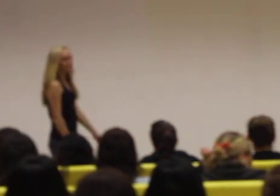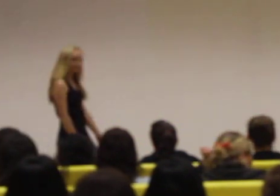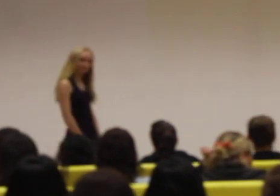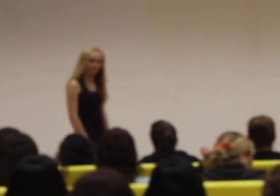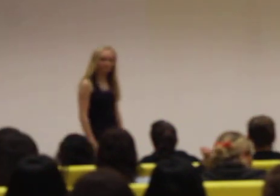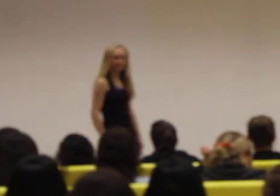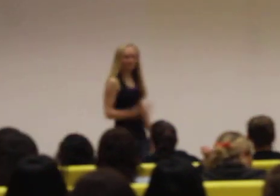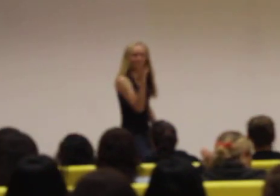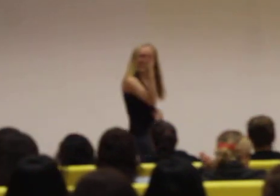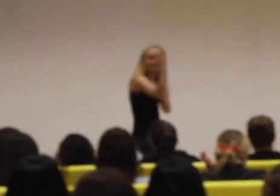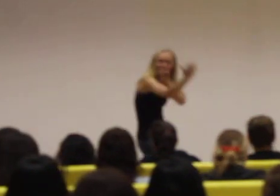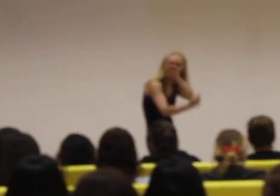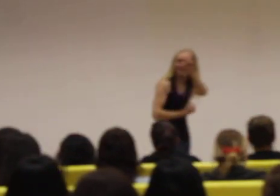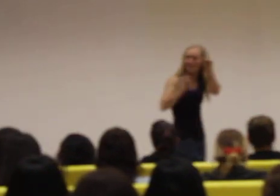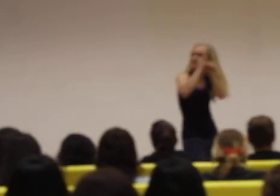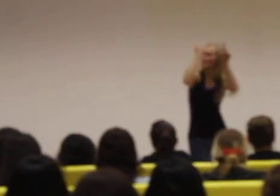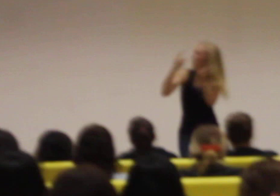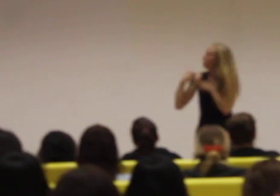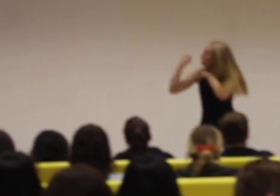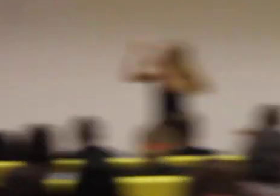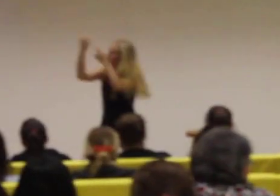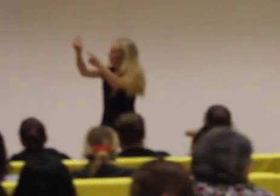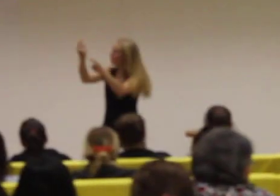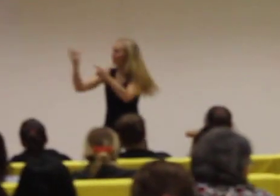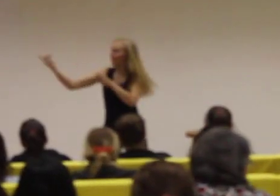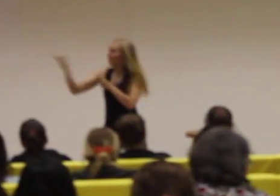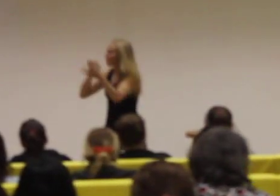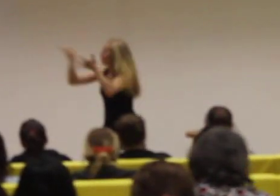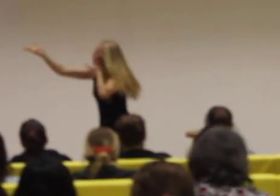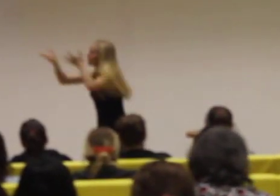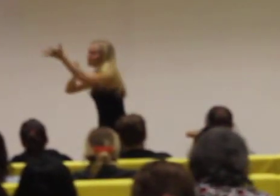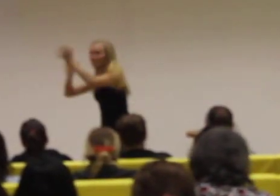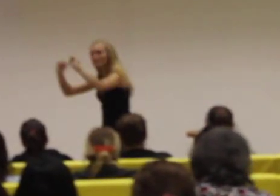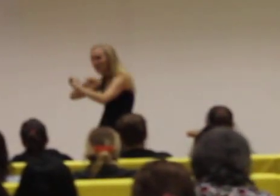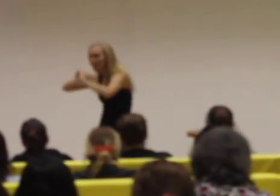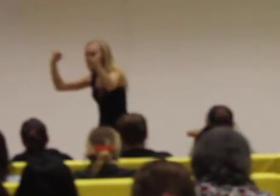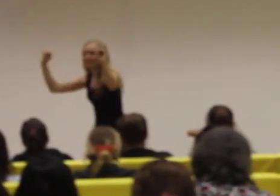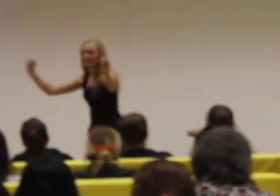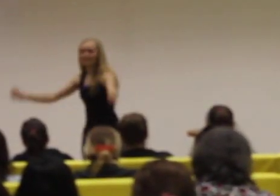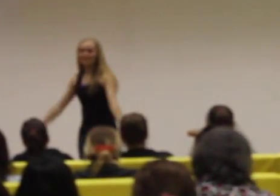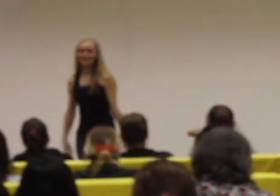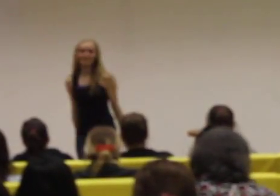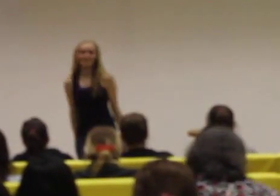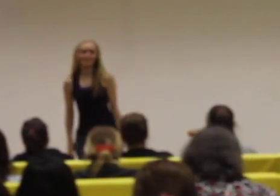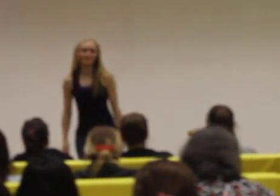They've been five years, since we spoken last